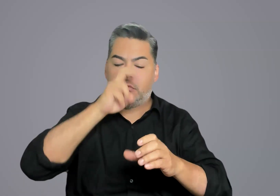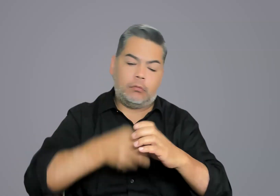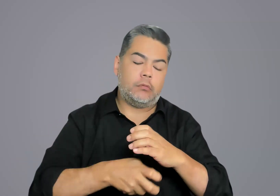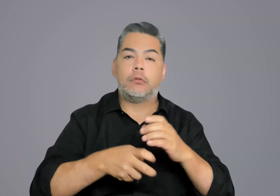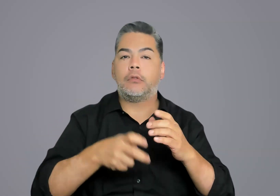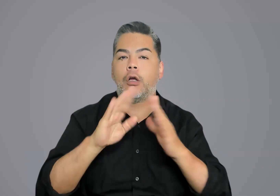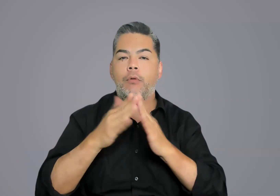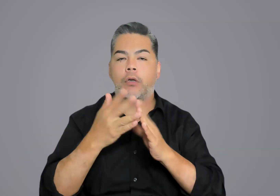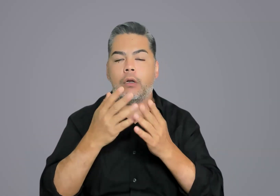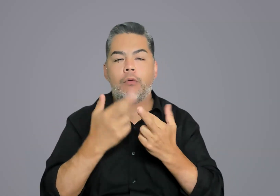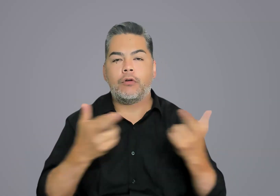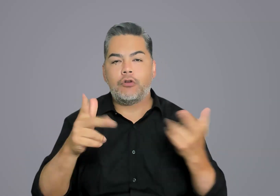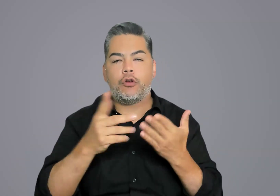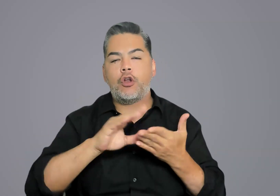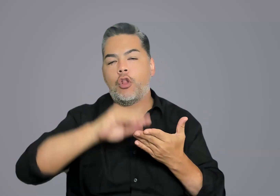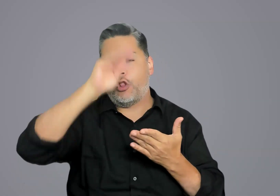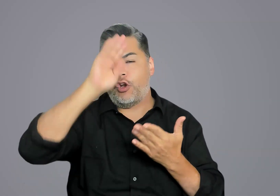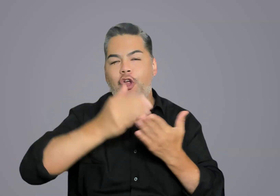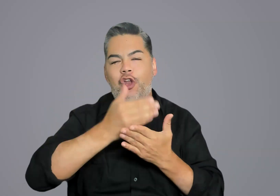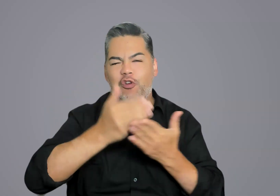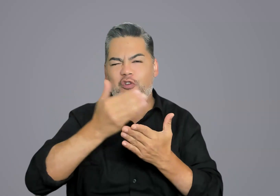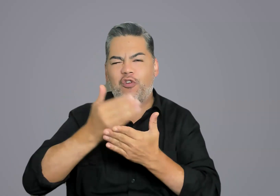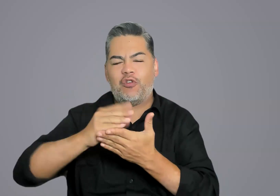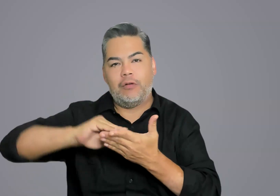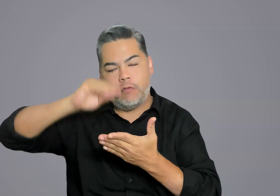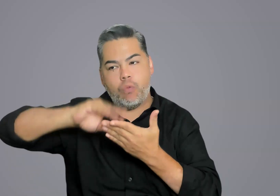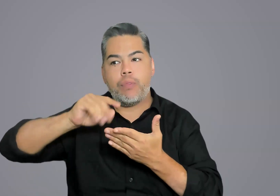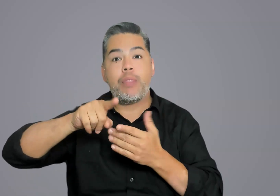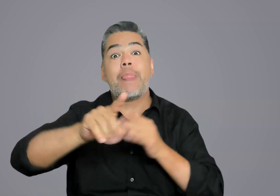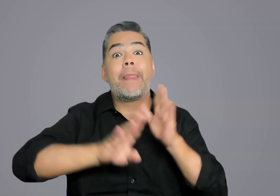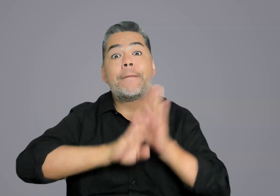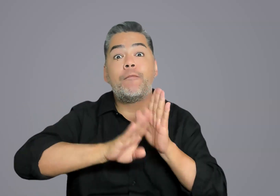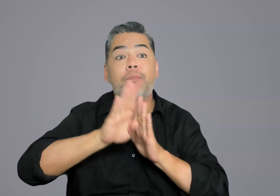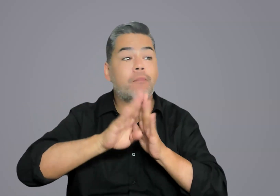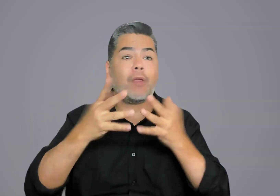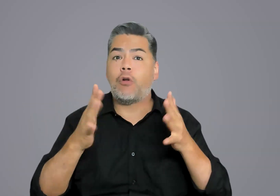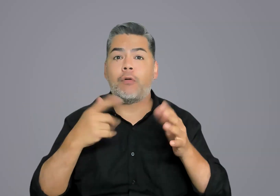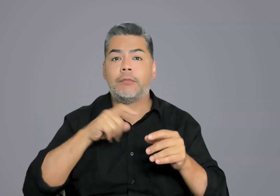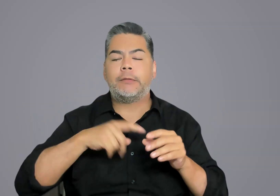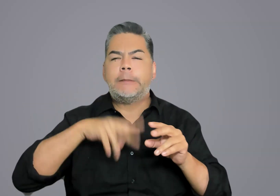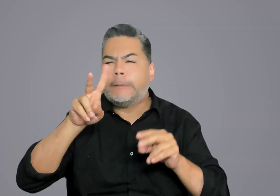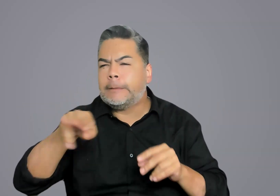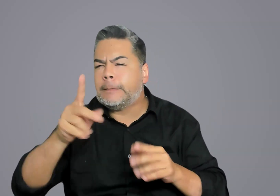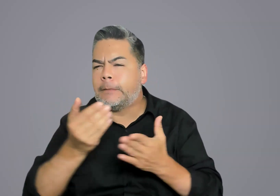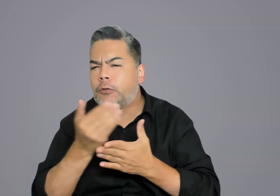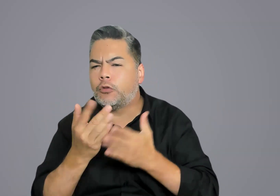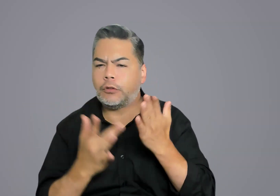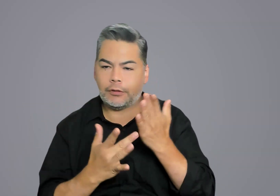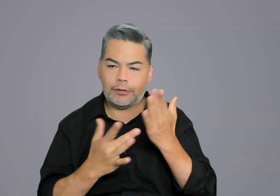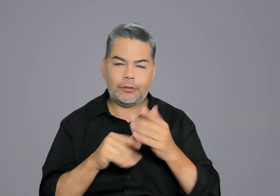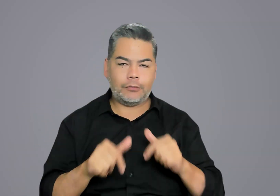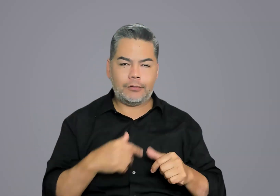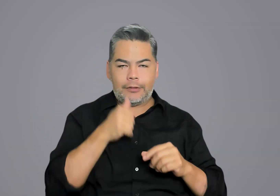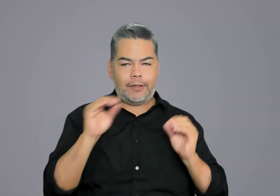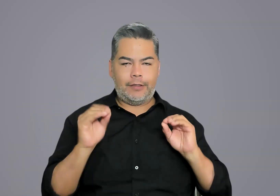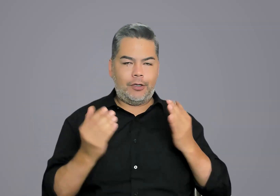you're always learning new tricks. As a developer, you should already be constantly scanning for new technologies, so this really shouldn't be anything